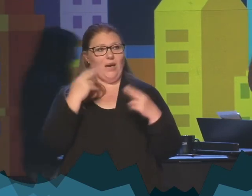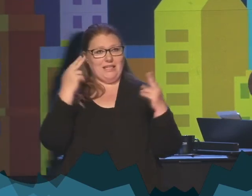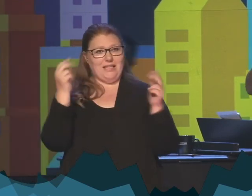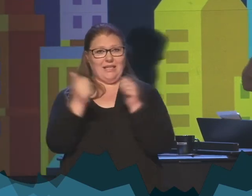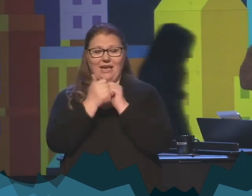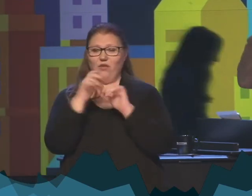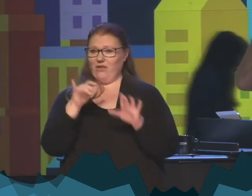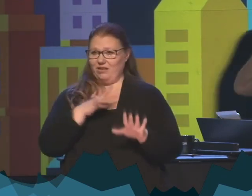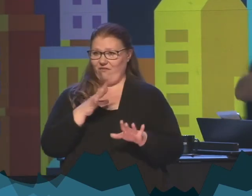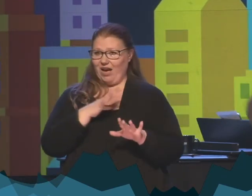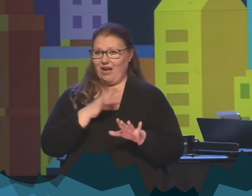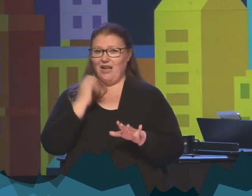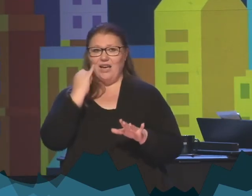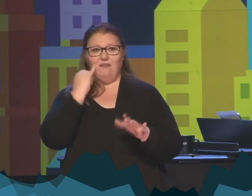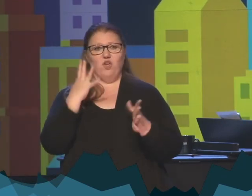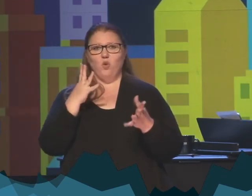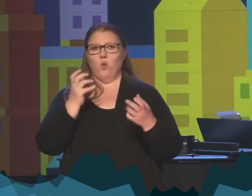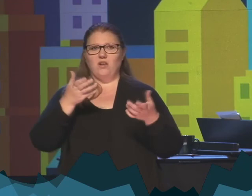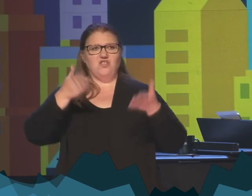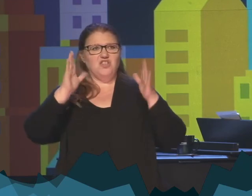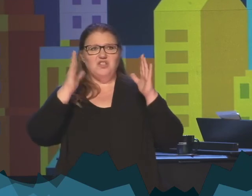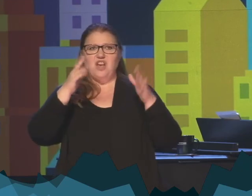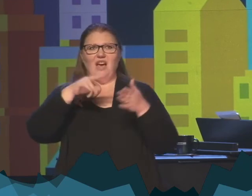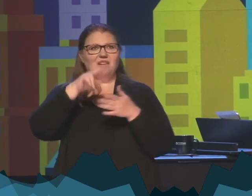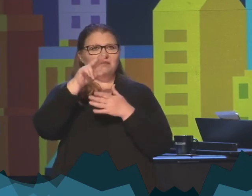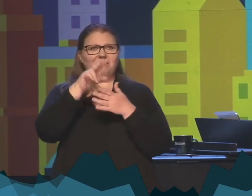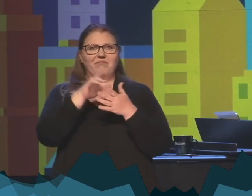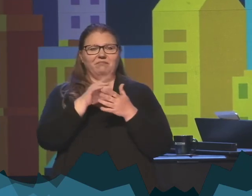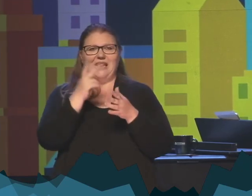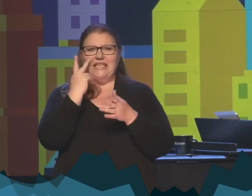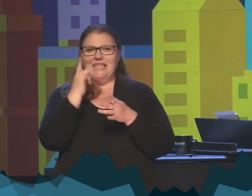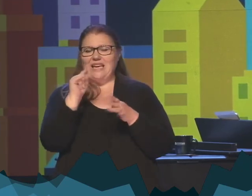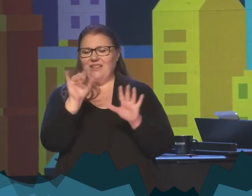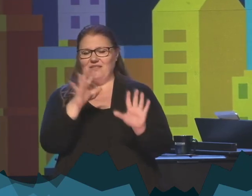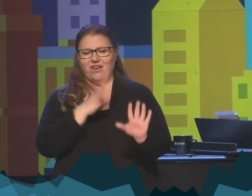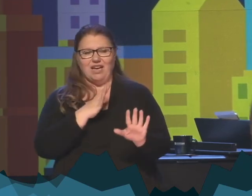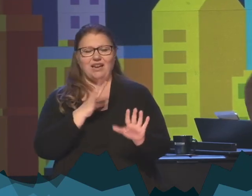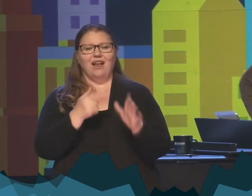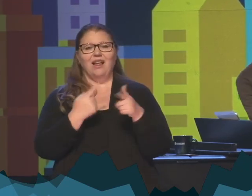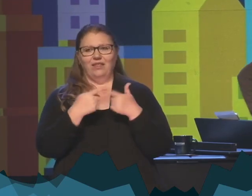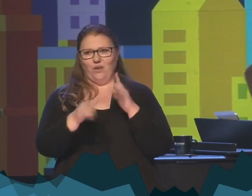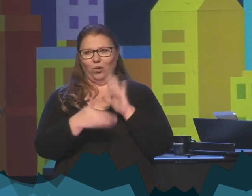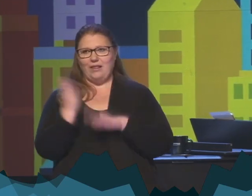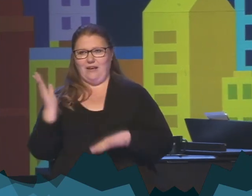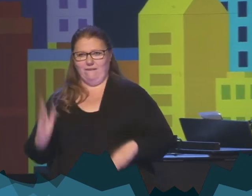sing out. If you just wanna let the words kind of wash over you, do that, and then we'll get out of here.